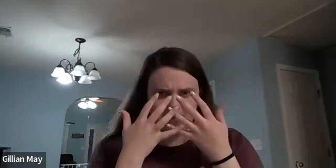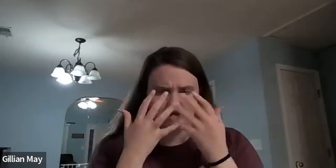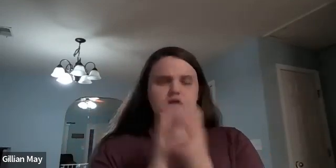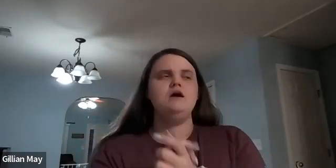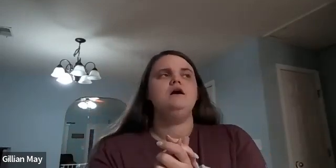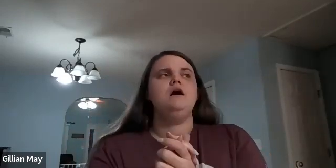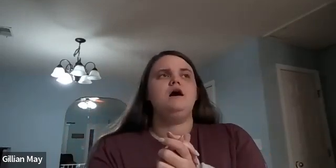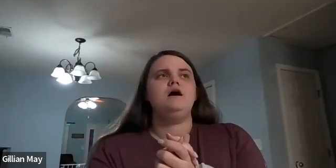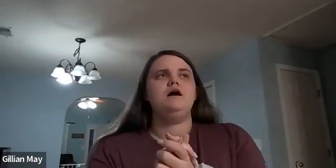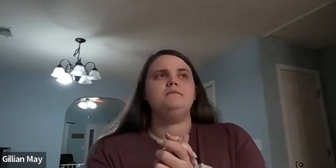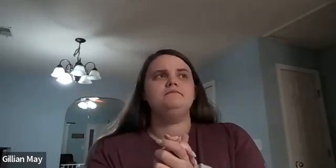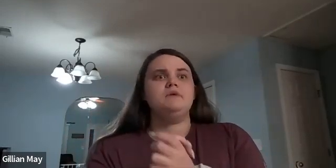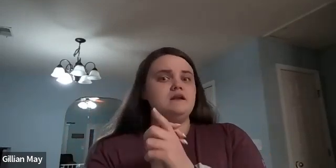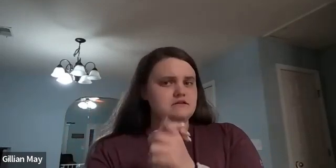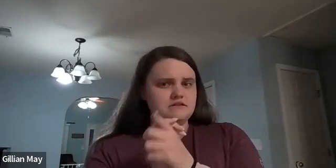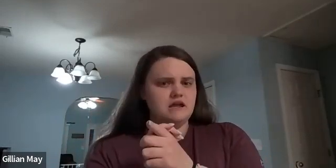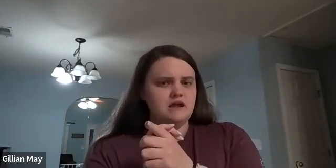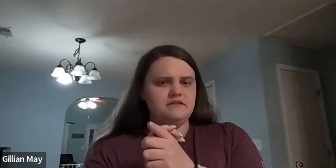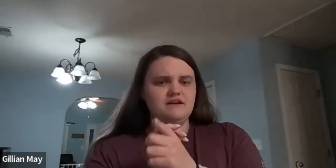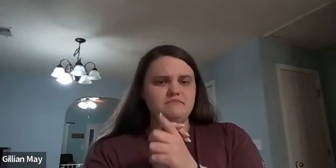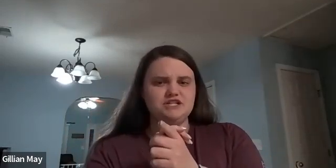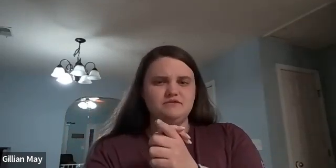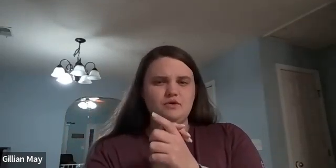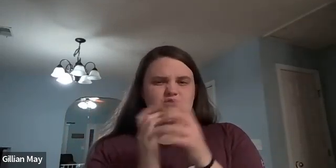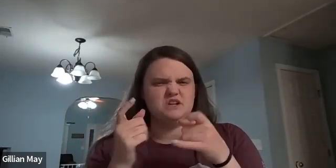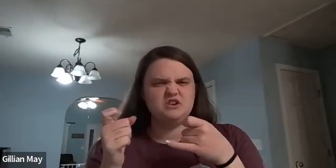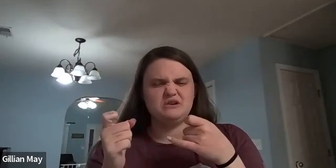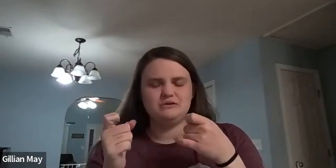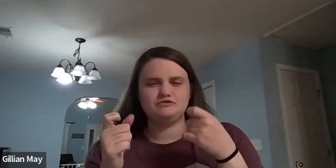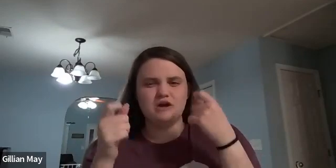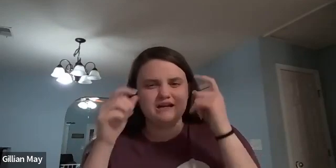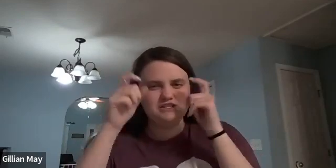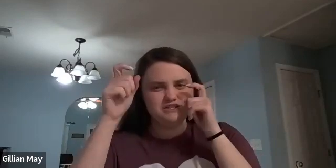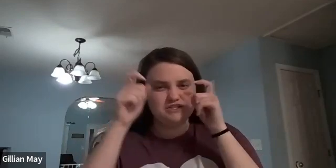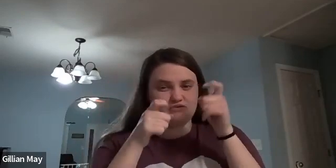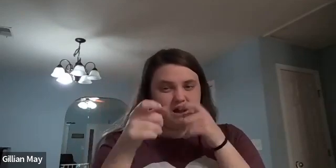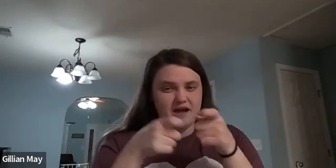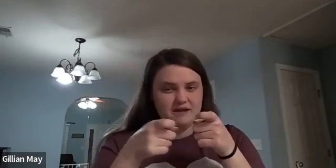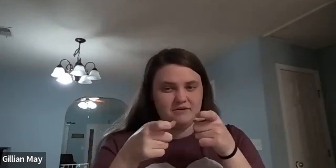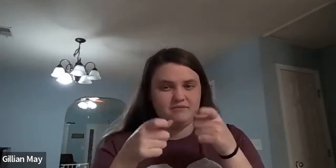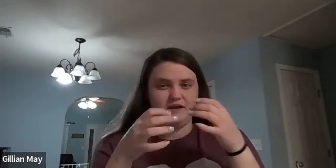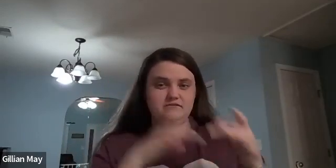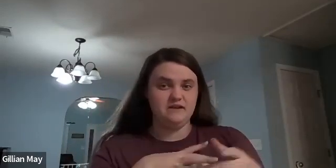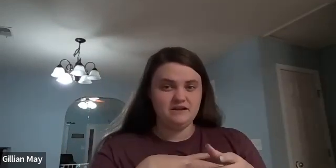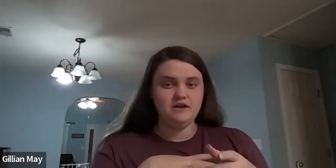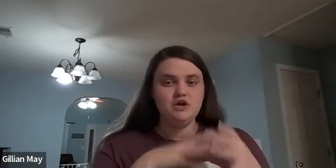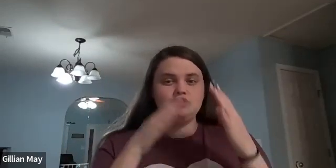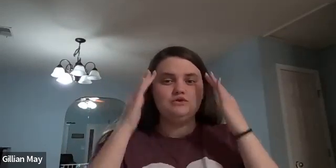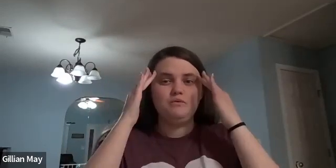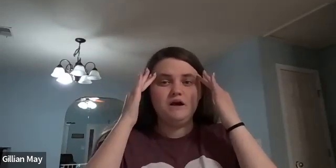sad. Another thing I think I've mentioned before is when you're trying to describe like a feeling, you want